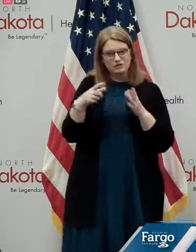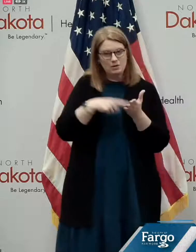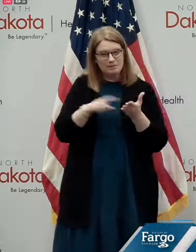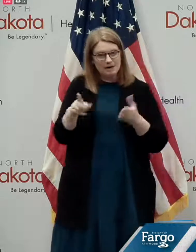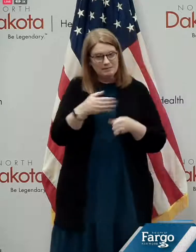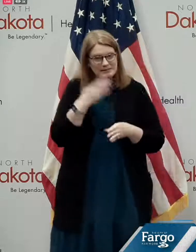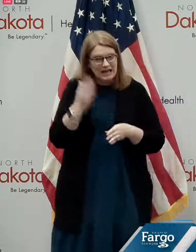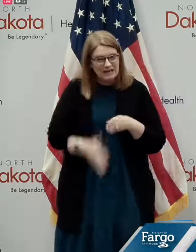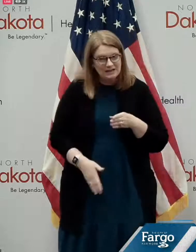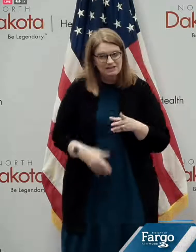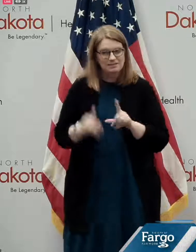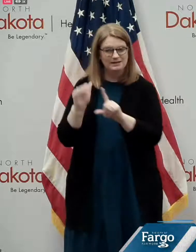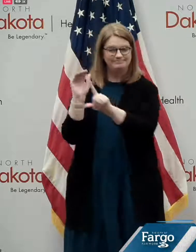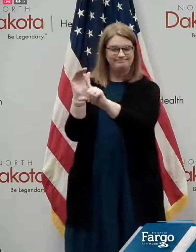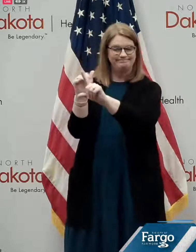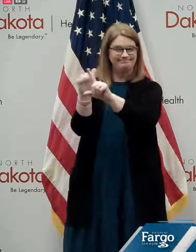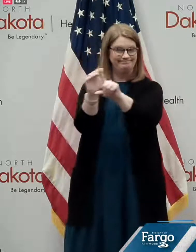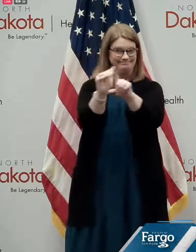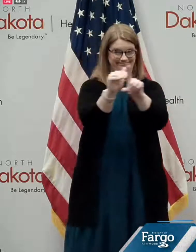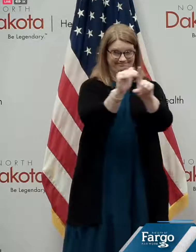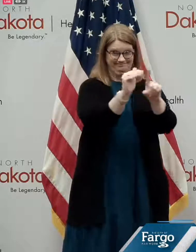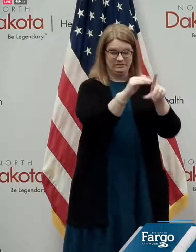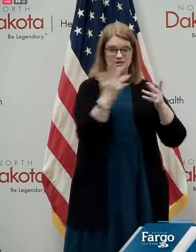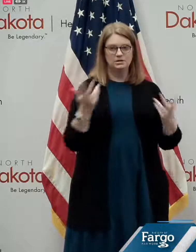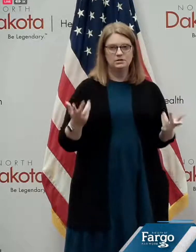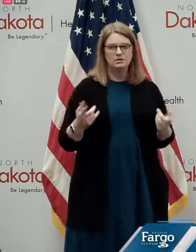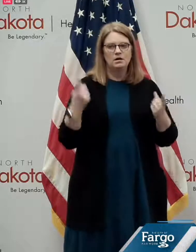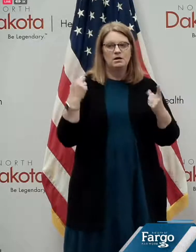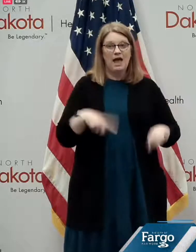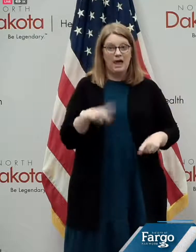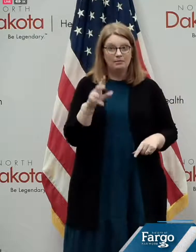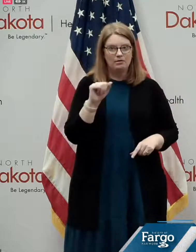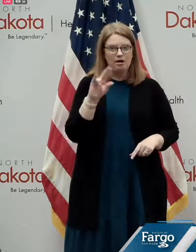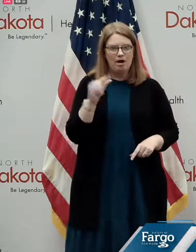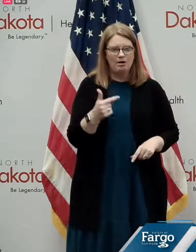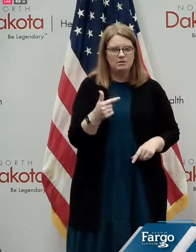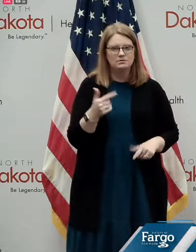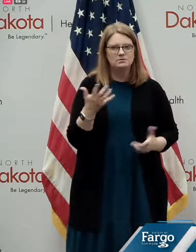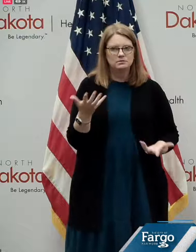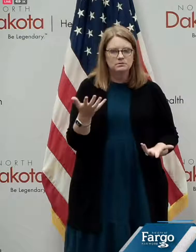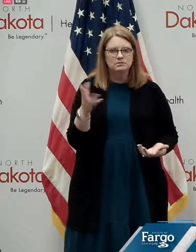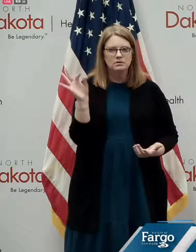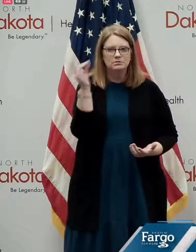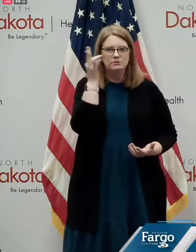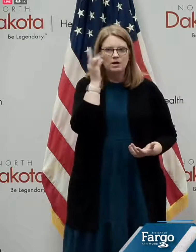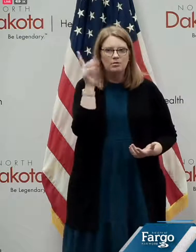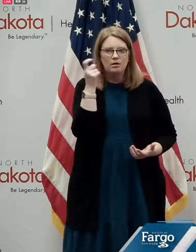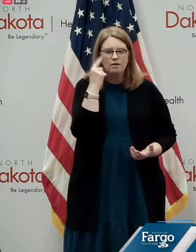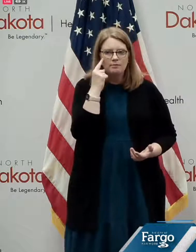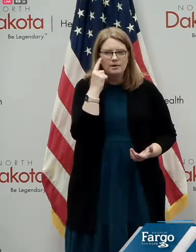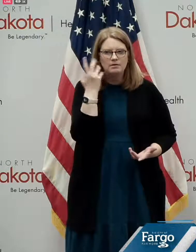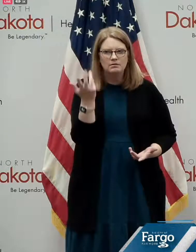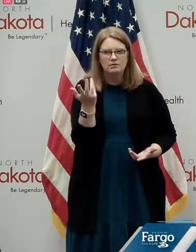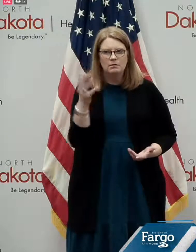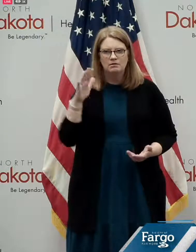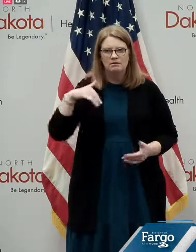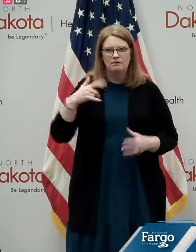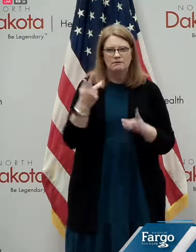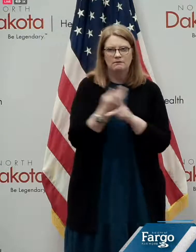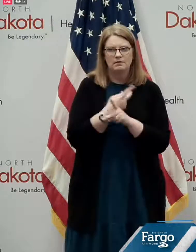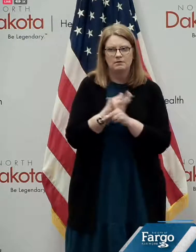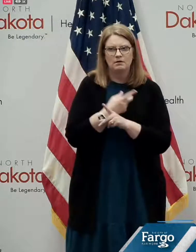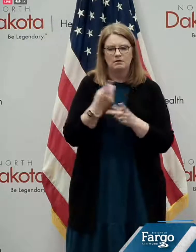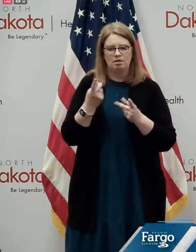North Dakotans that if you get into August and the federal government hasn't figured out what they're going to do with